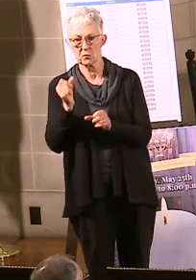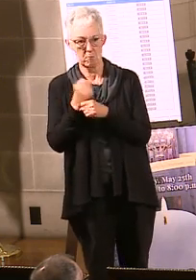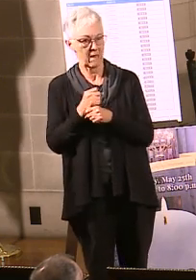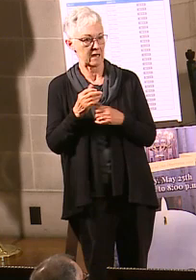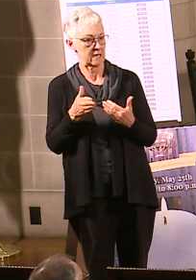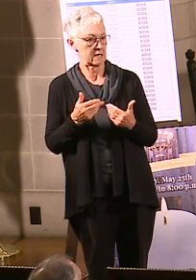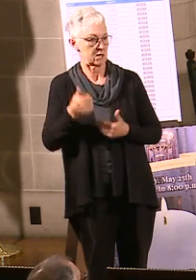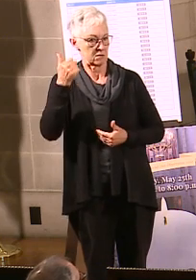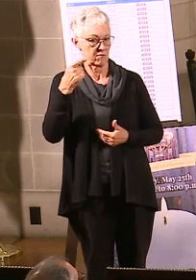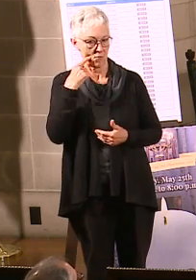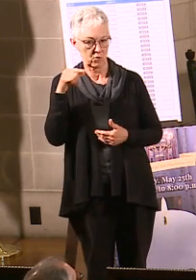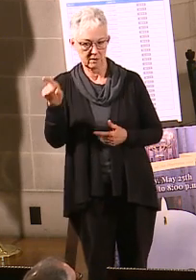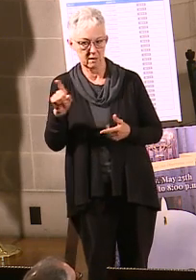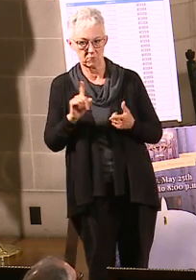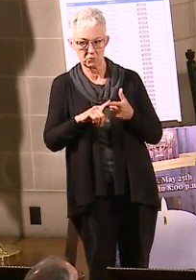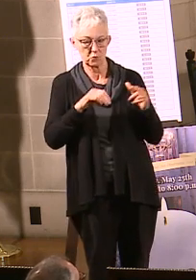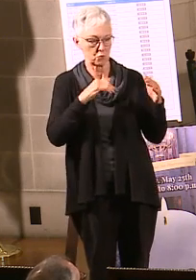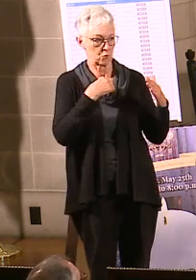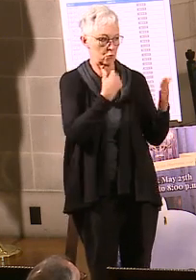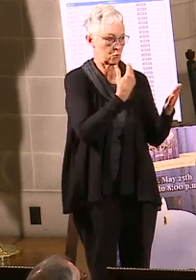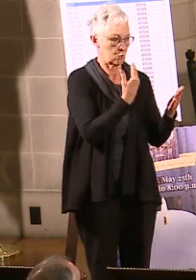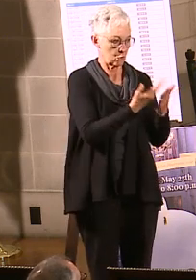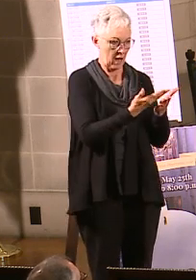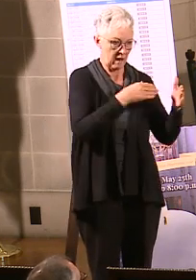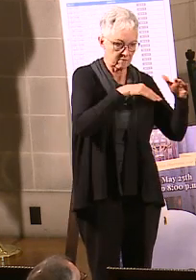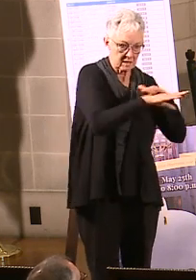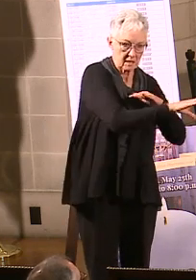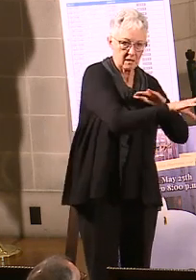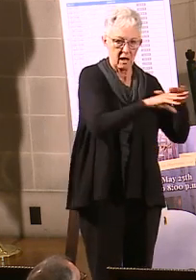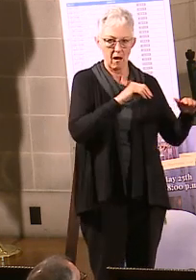and coming to and from their workplace.